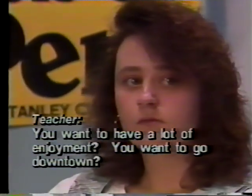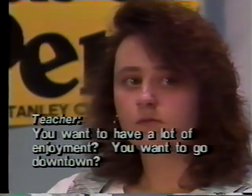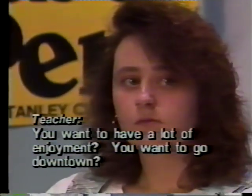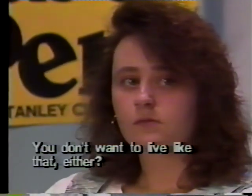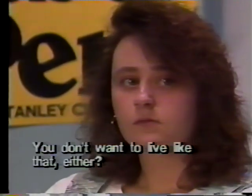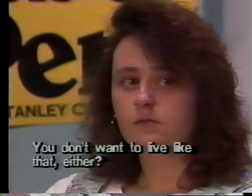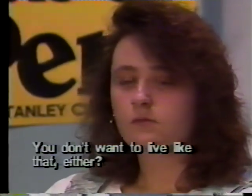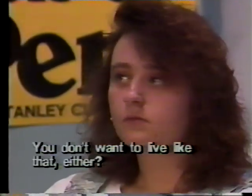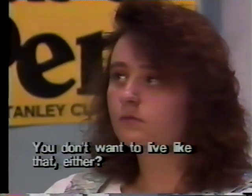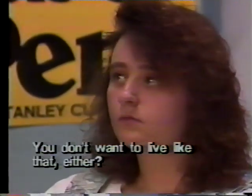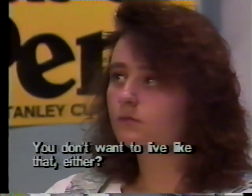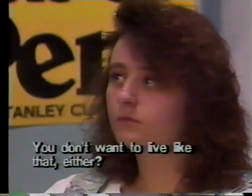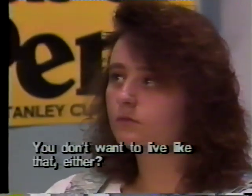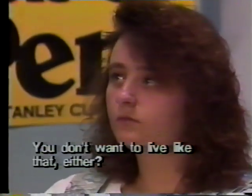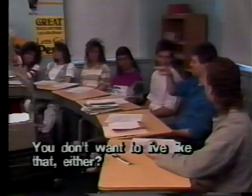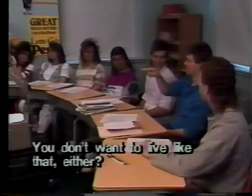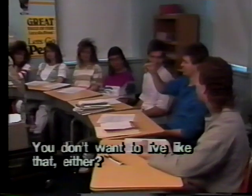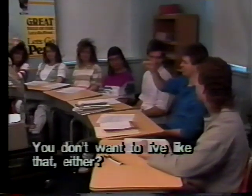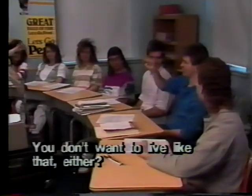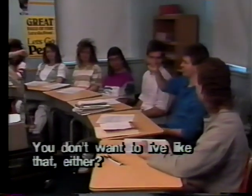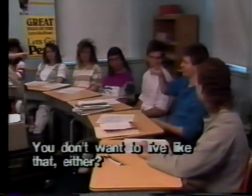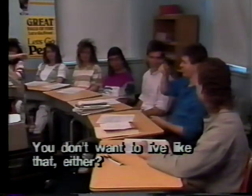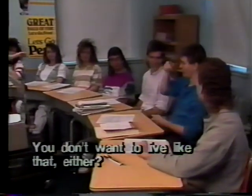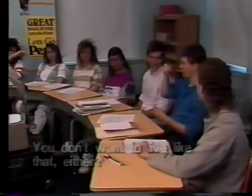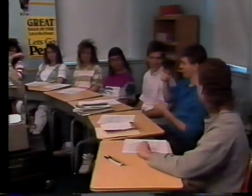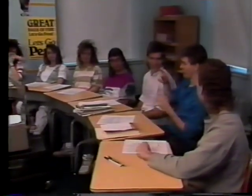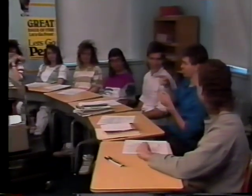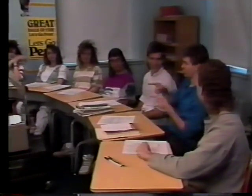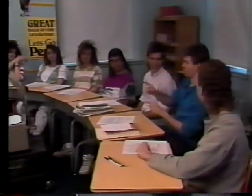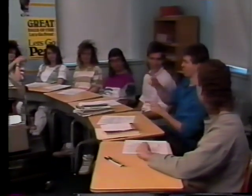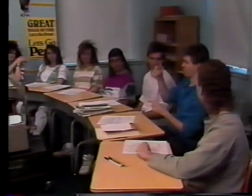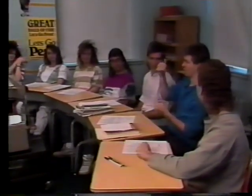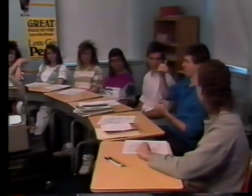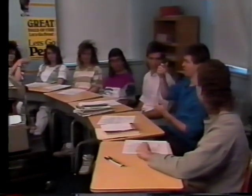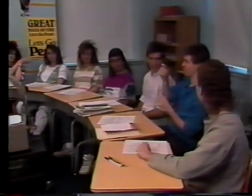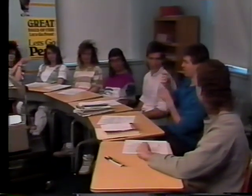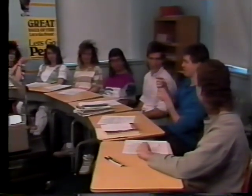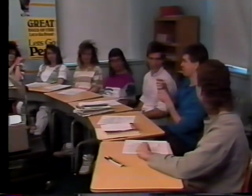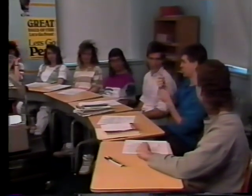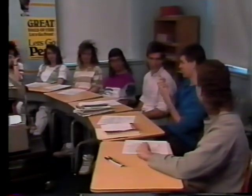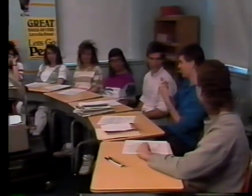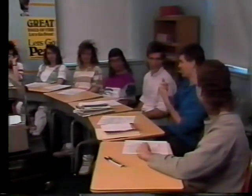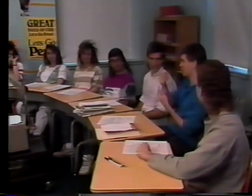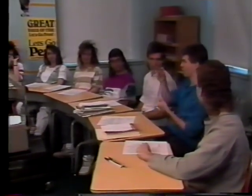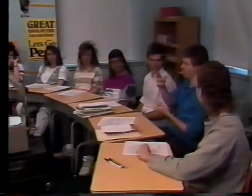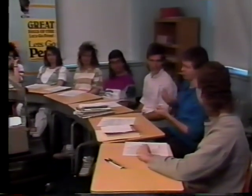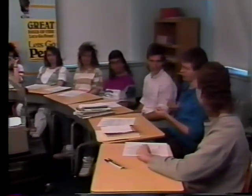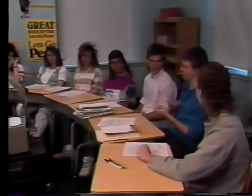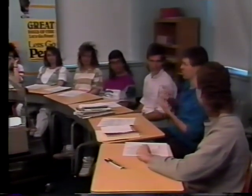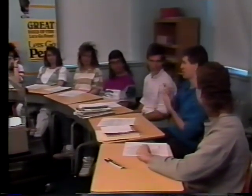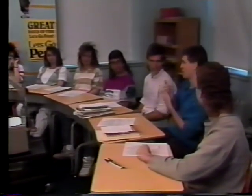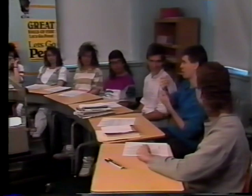don't want to live like that either. You must watch TV during baseball games or football